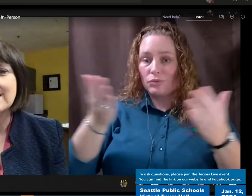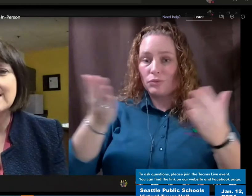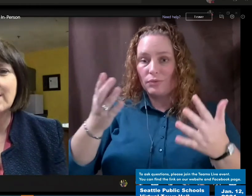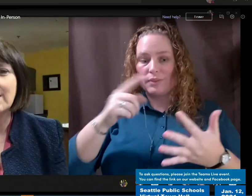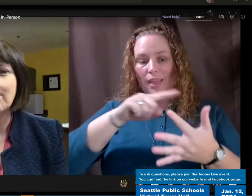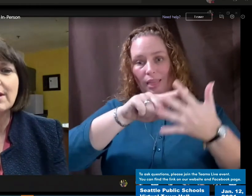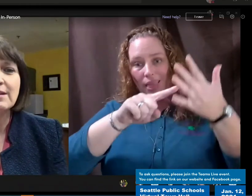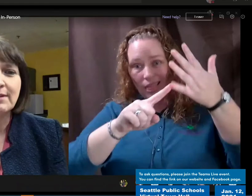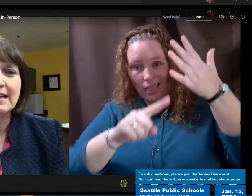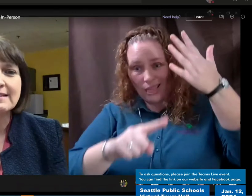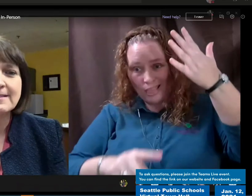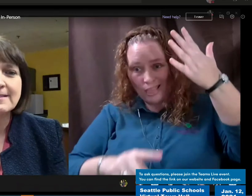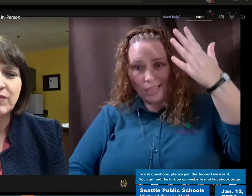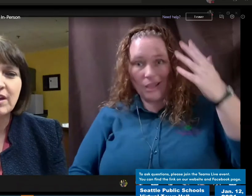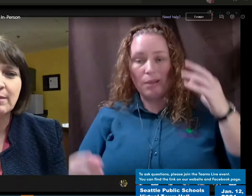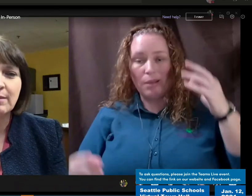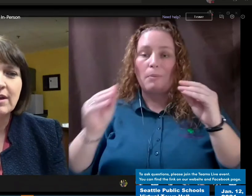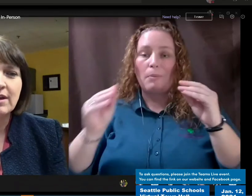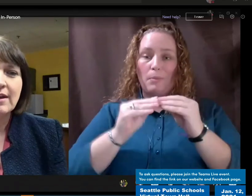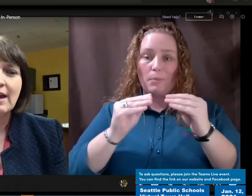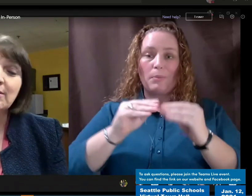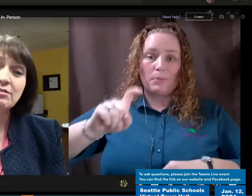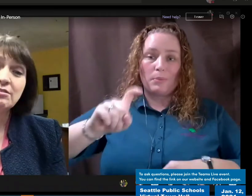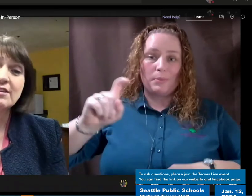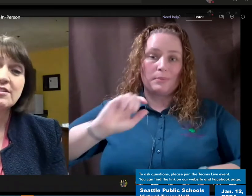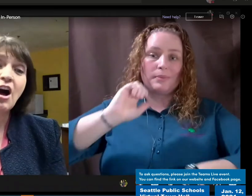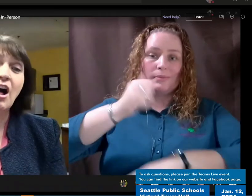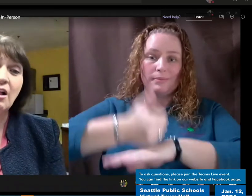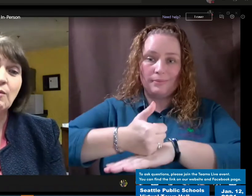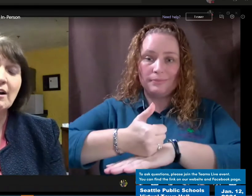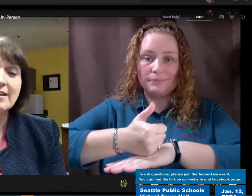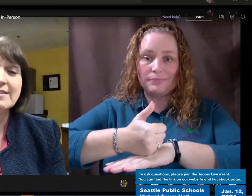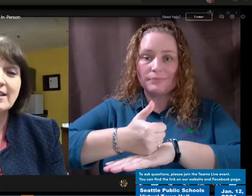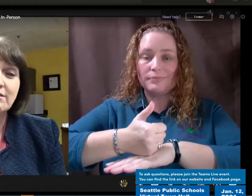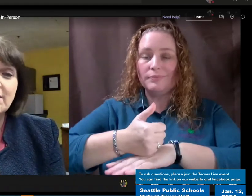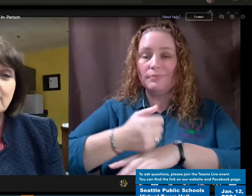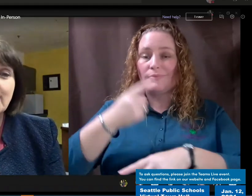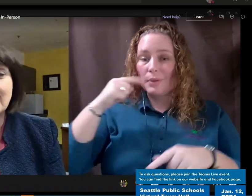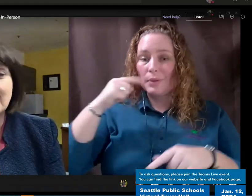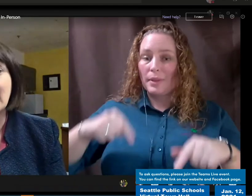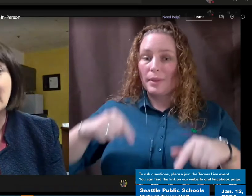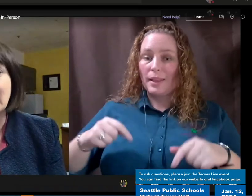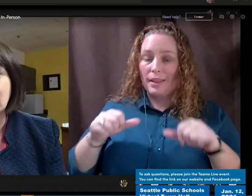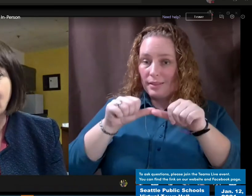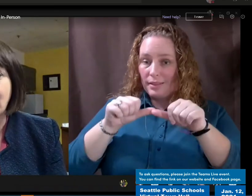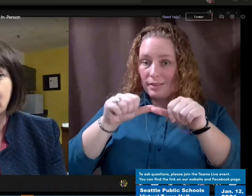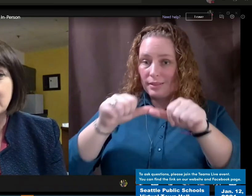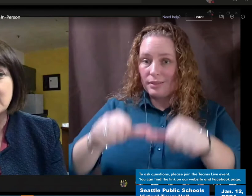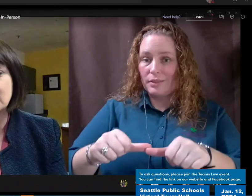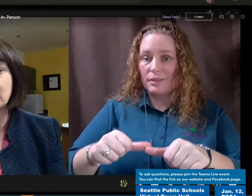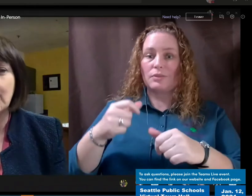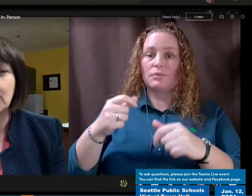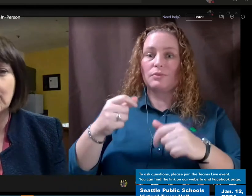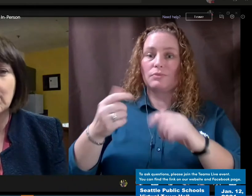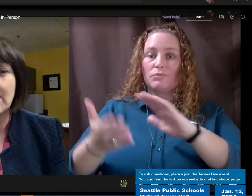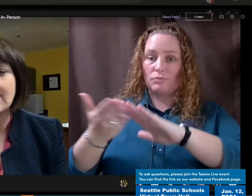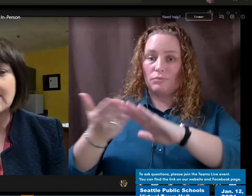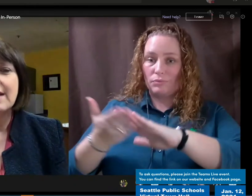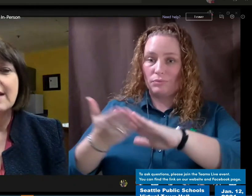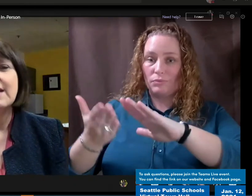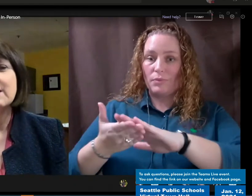needs to be put into place. And we need to do this all while continuing to maintain regular operations for remote